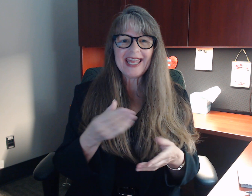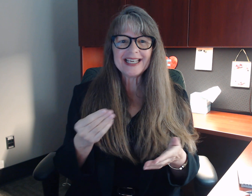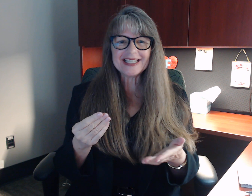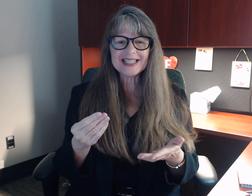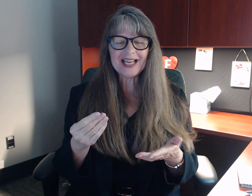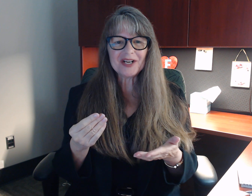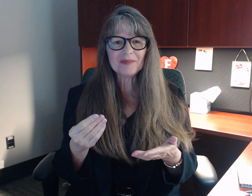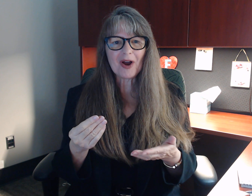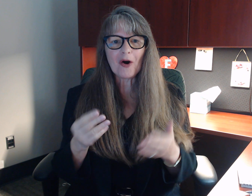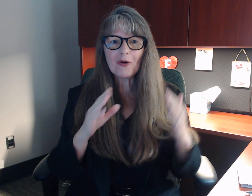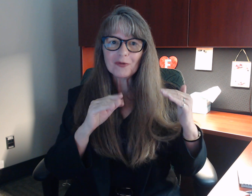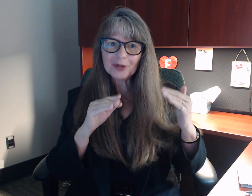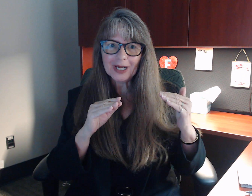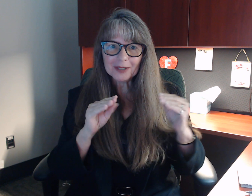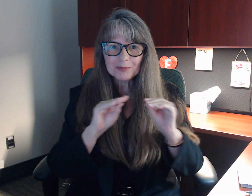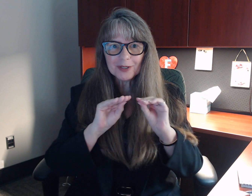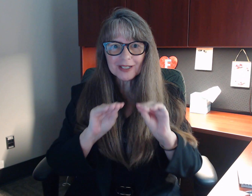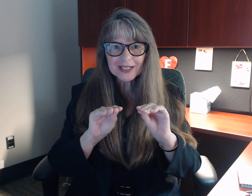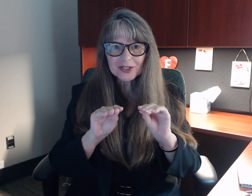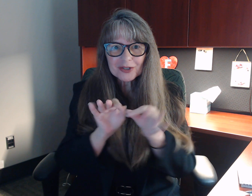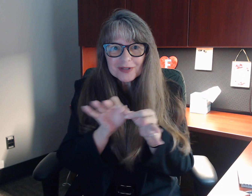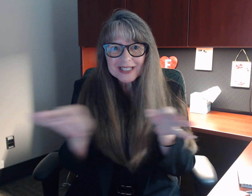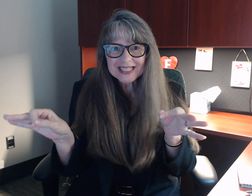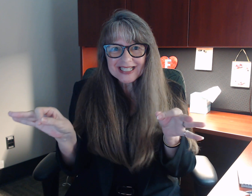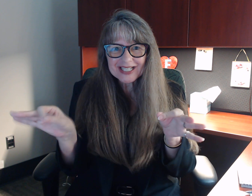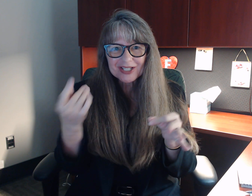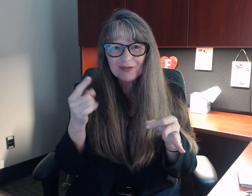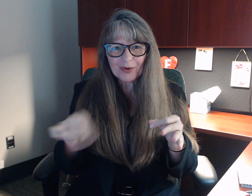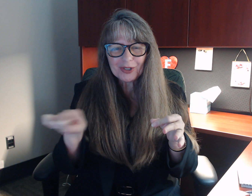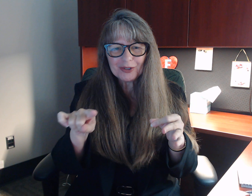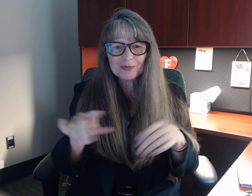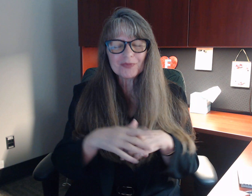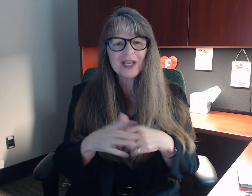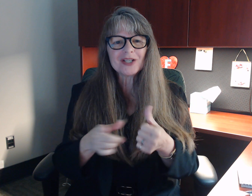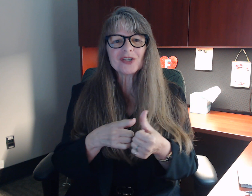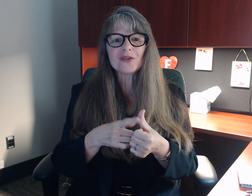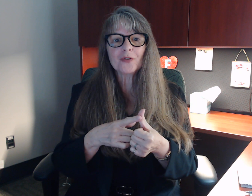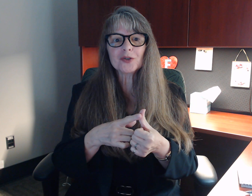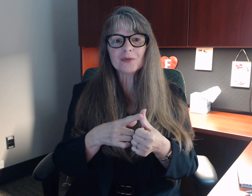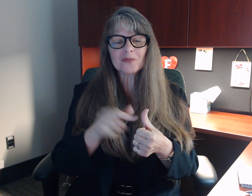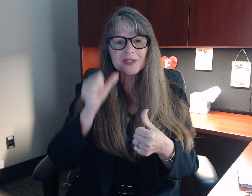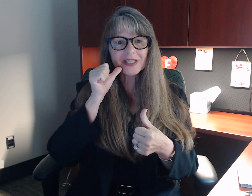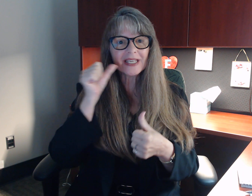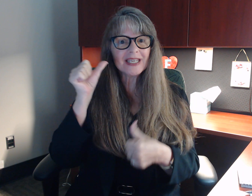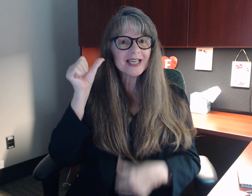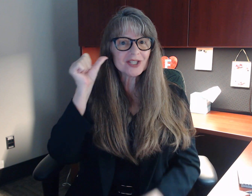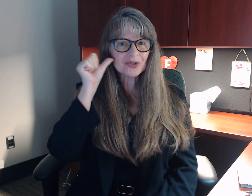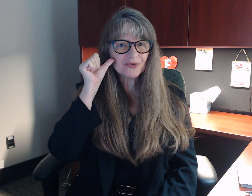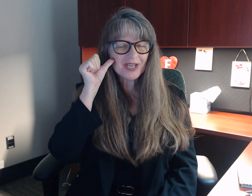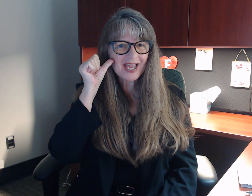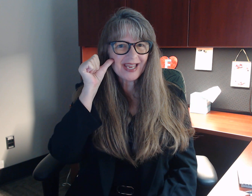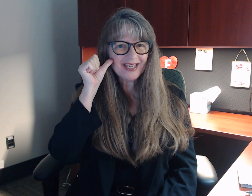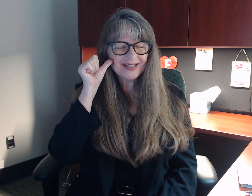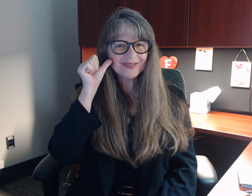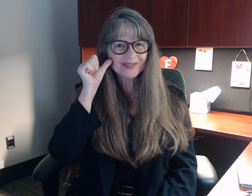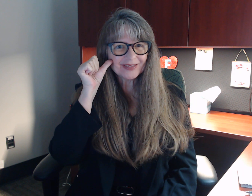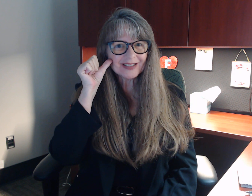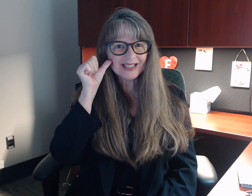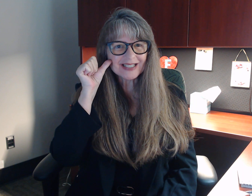and hopefully I can put it into a sentence for you. So the first one was yesterday